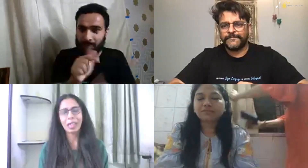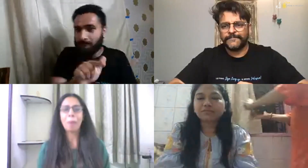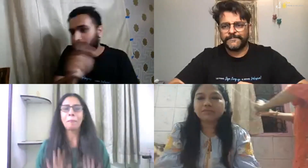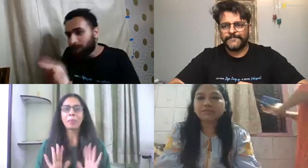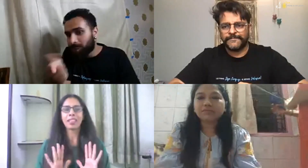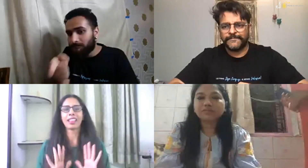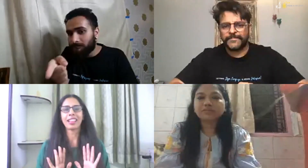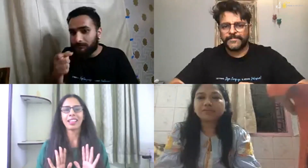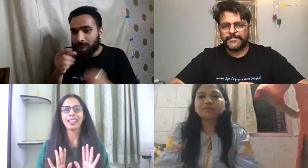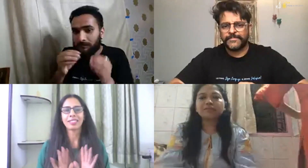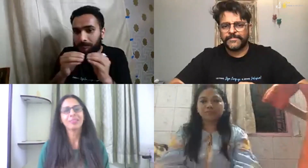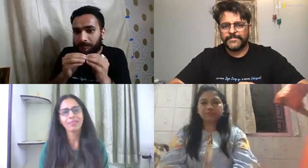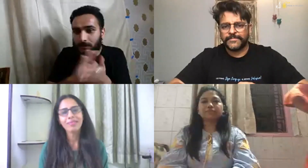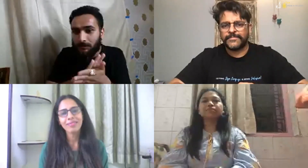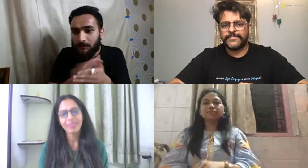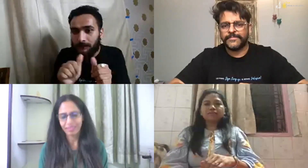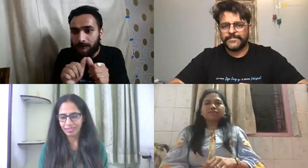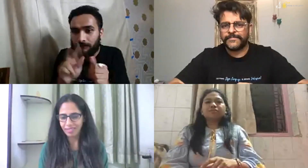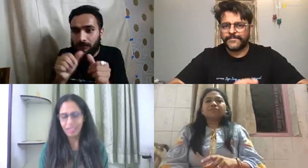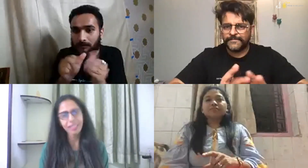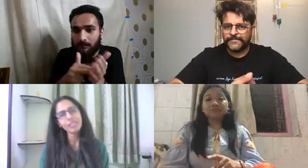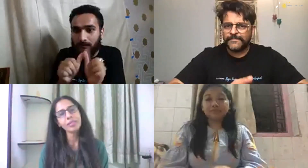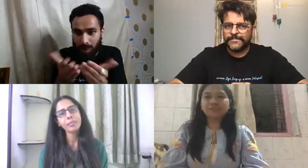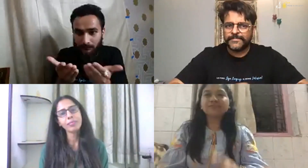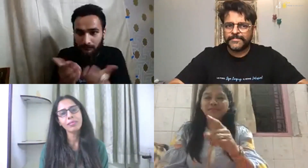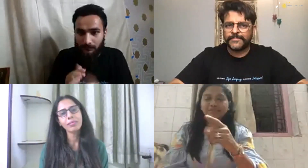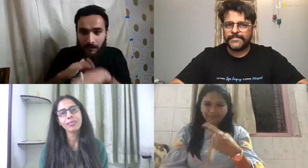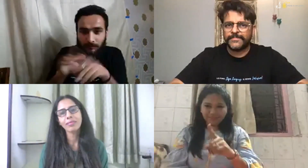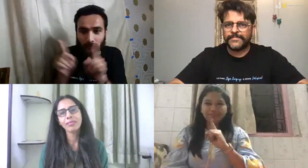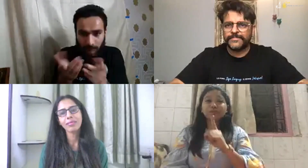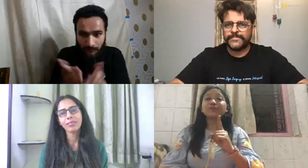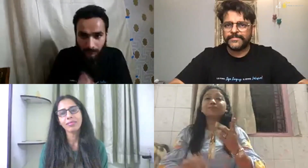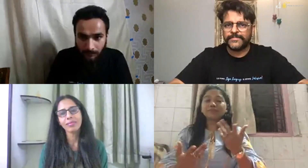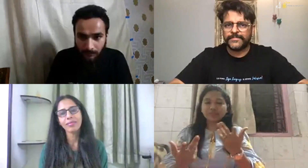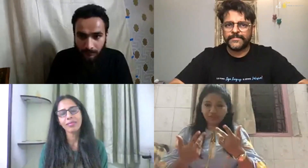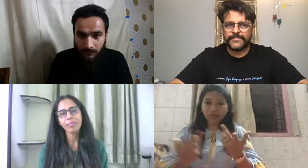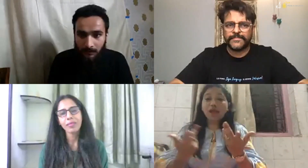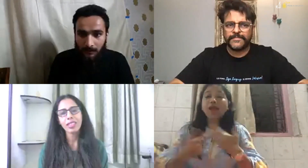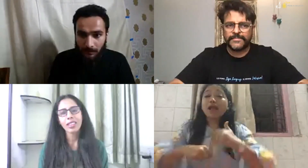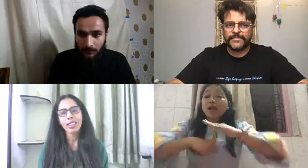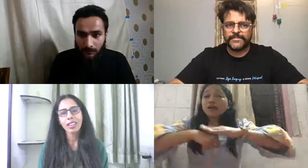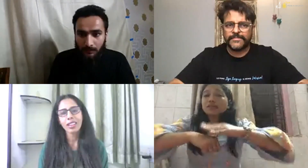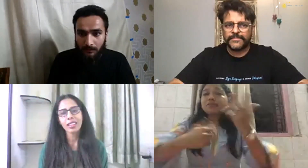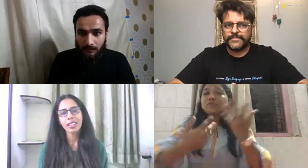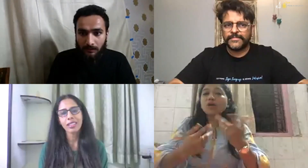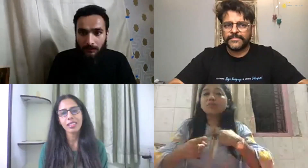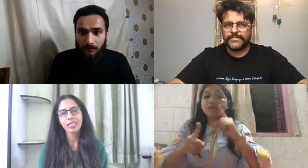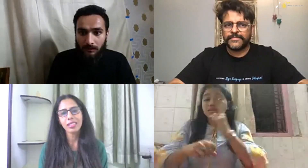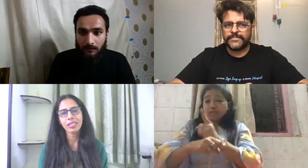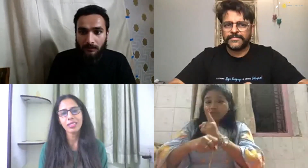that's great. Thank you for sharing. Next, Bhavna, let's yeah, you can share now.